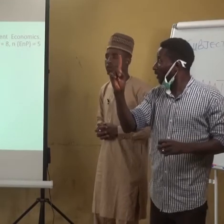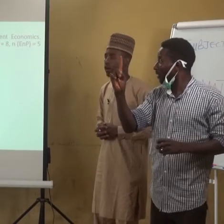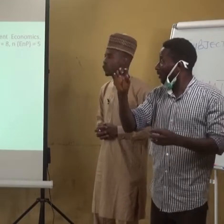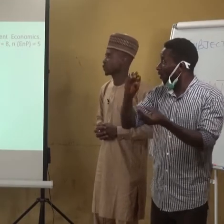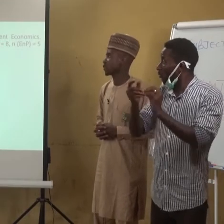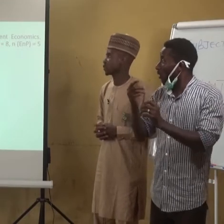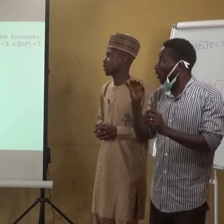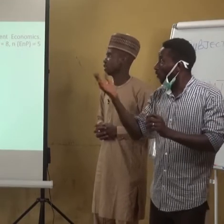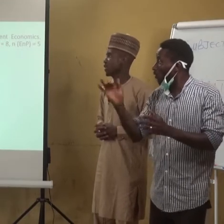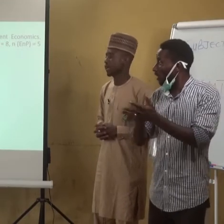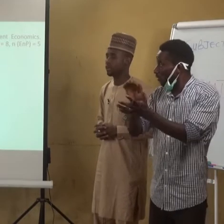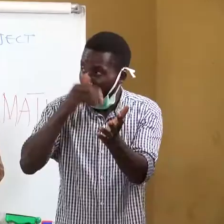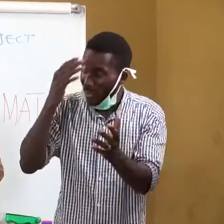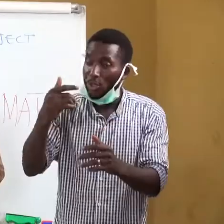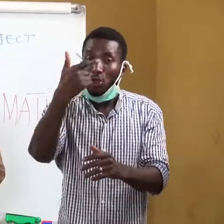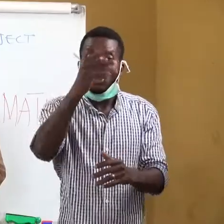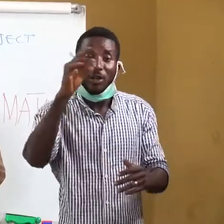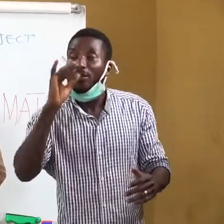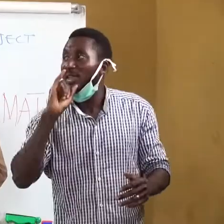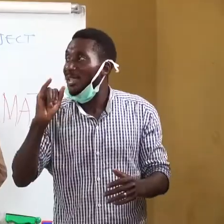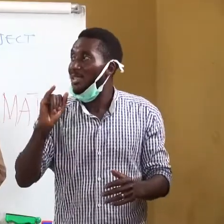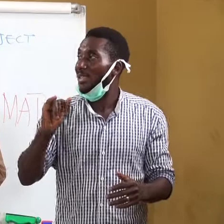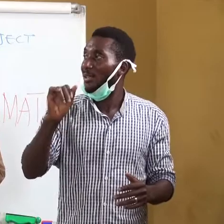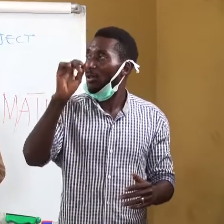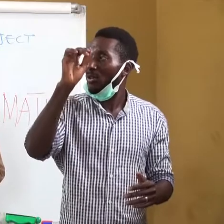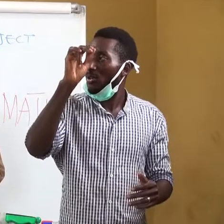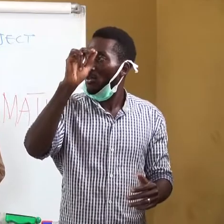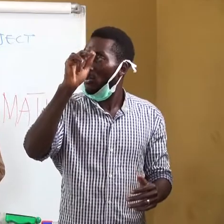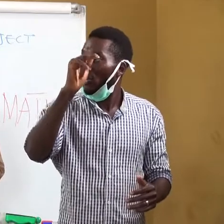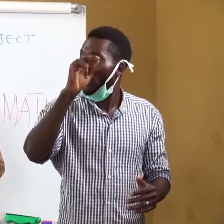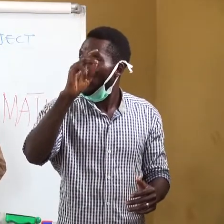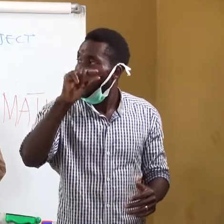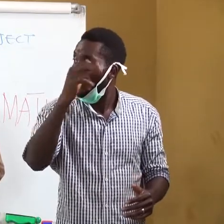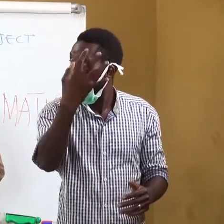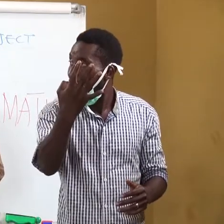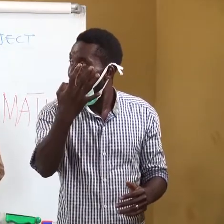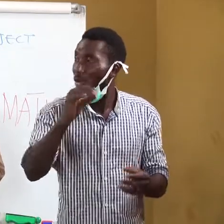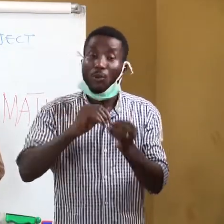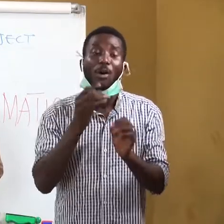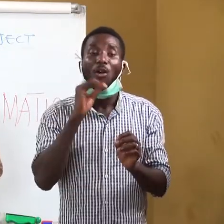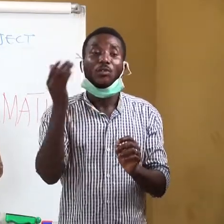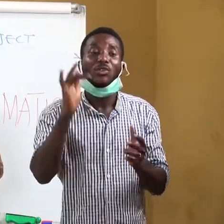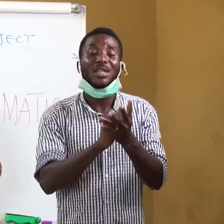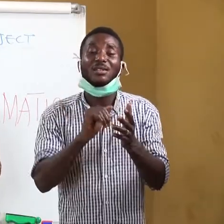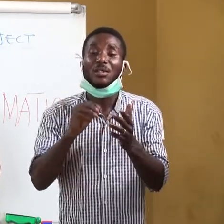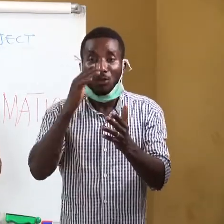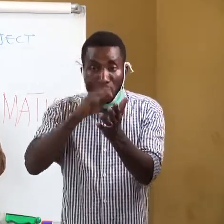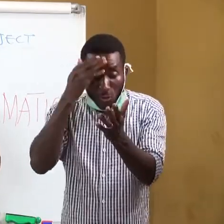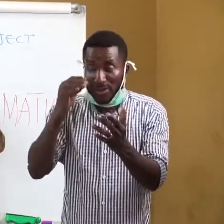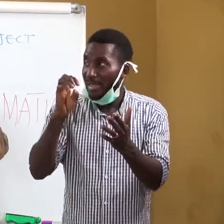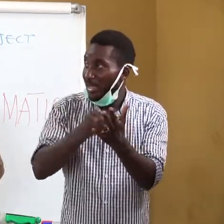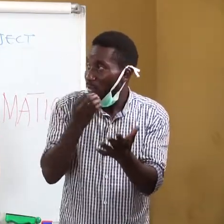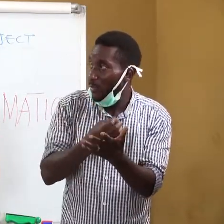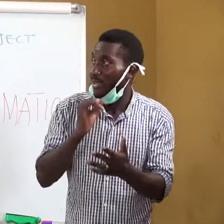And the number of those that study economics is 23. Then number of those that study both